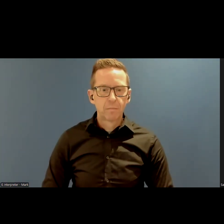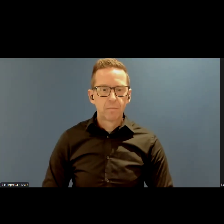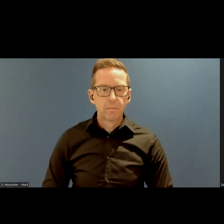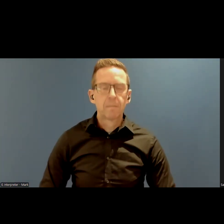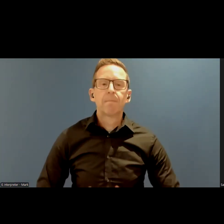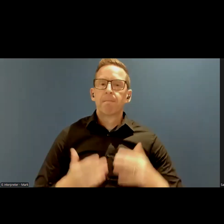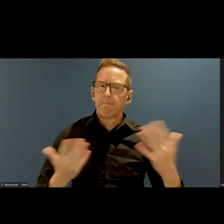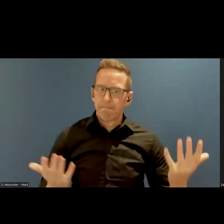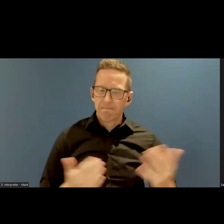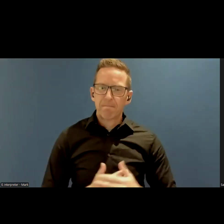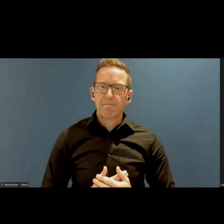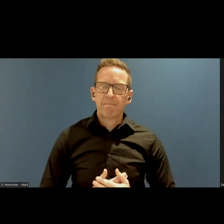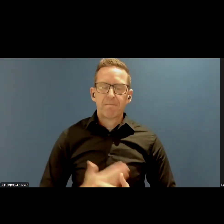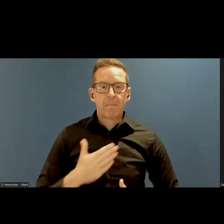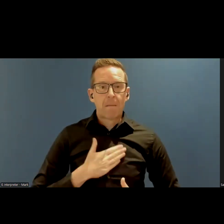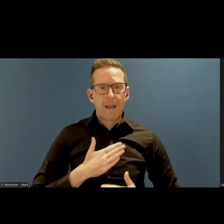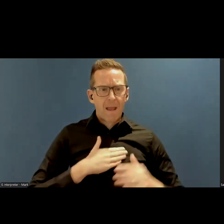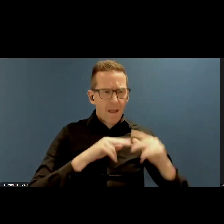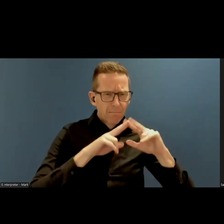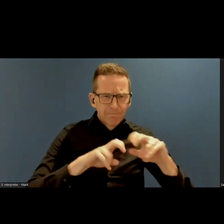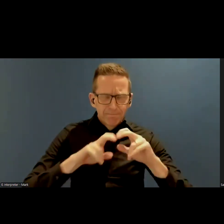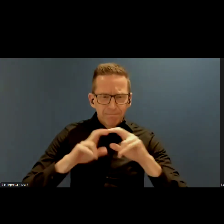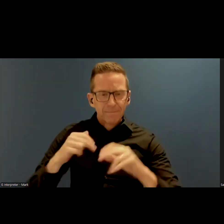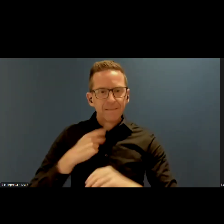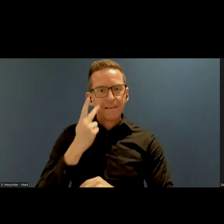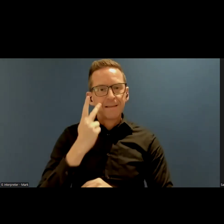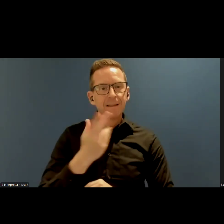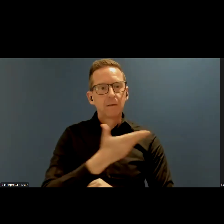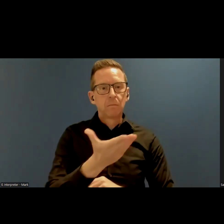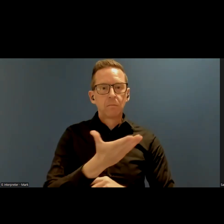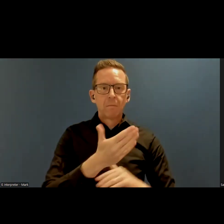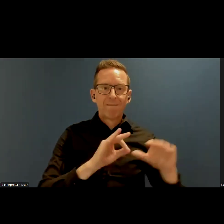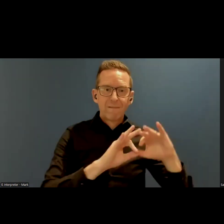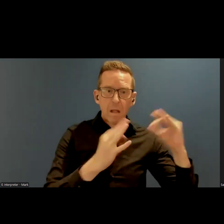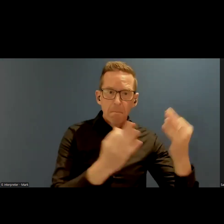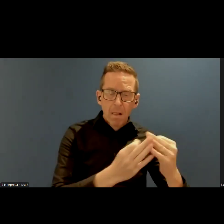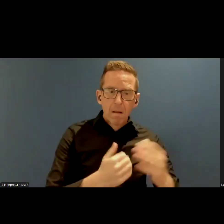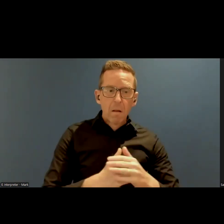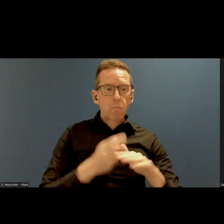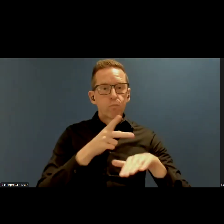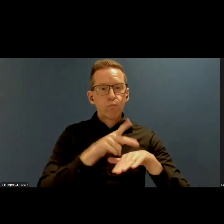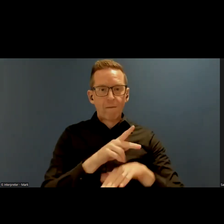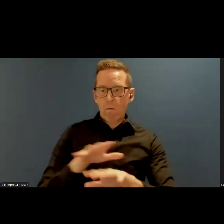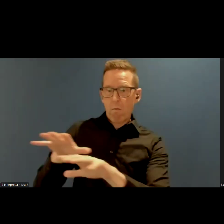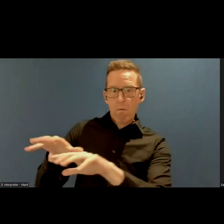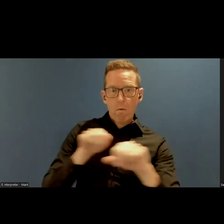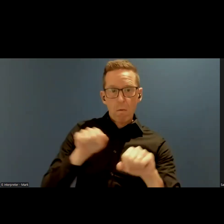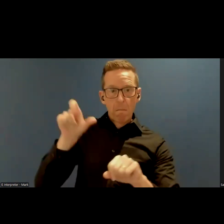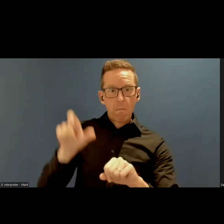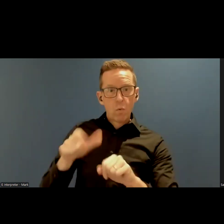that it is the family members and professionals who are taking people away from the communities instead